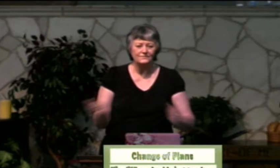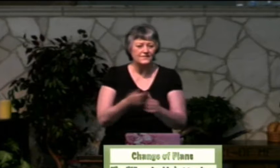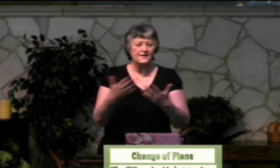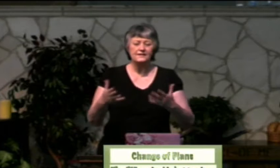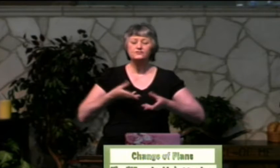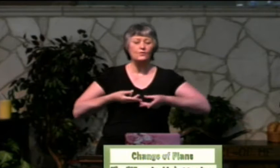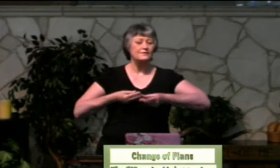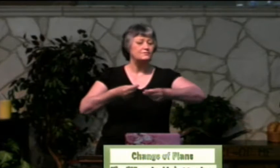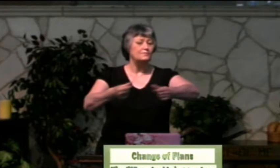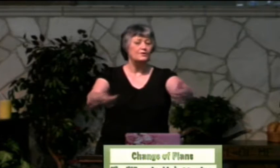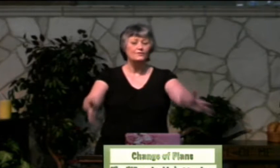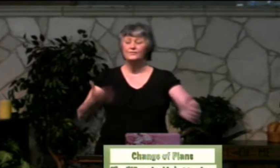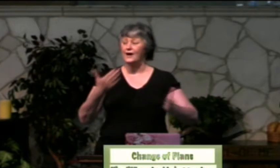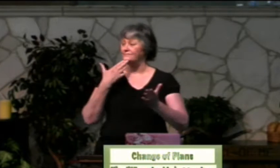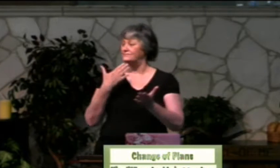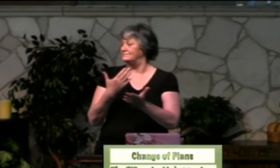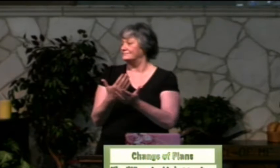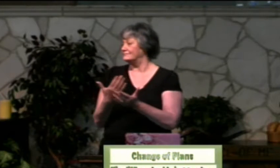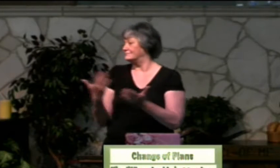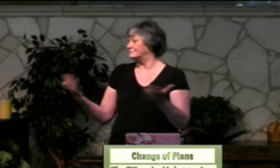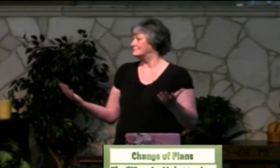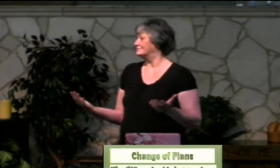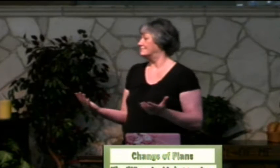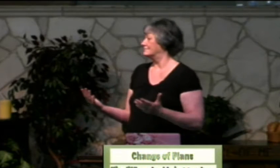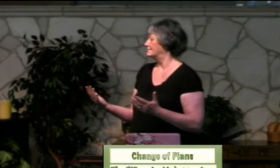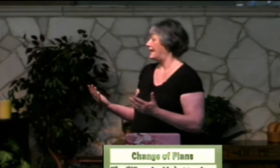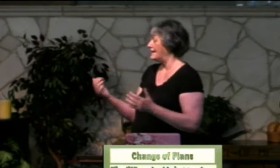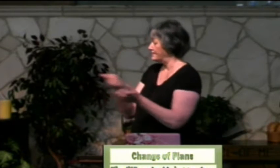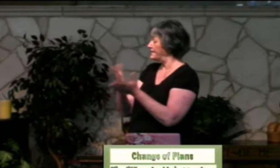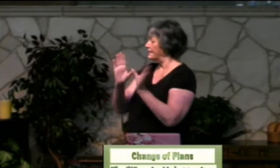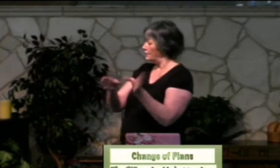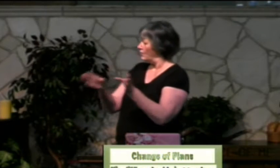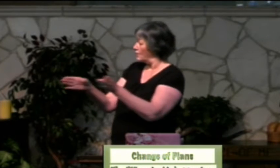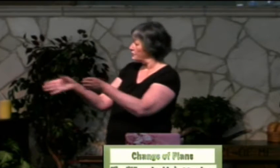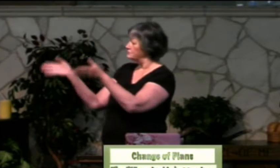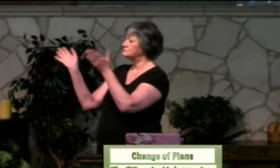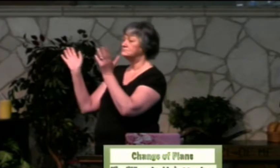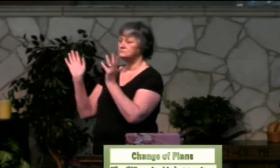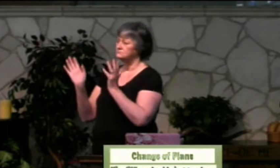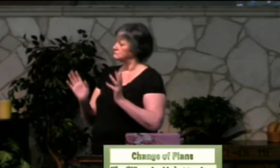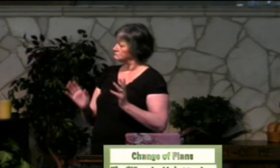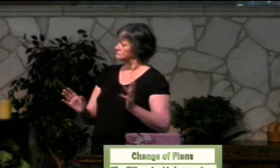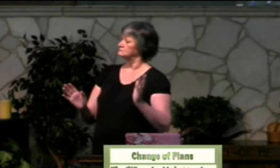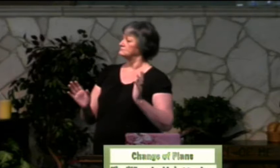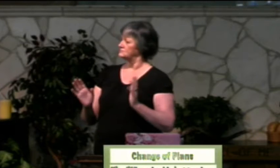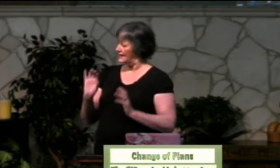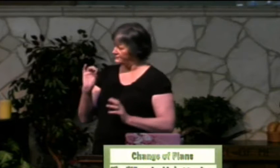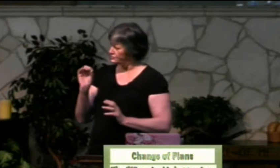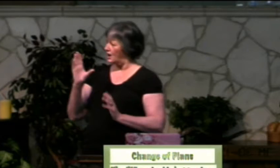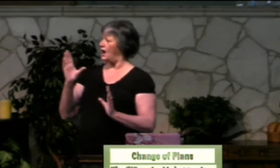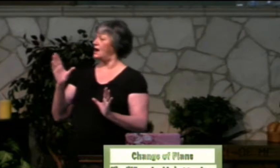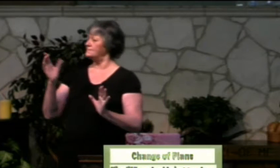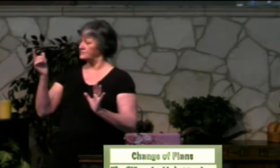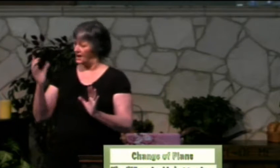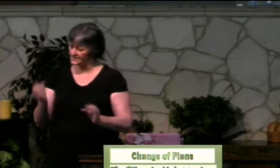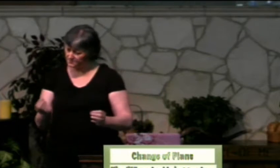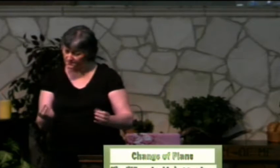Everything is going smooth. You have everything in order. You have a job. God's